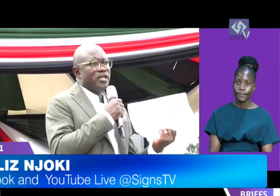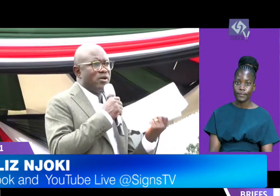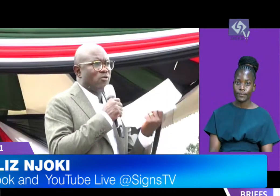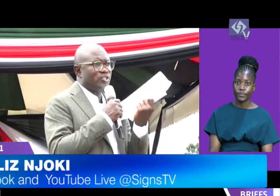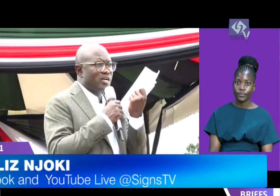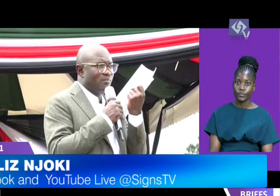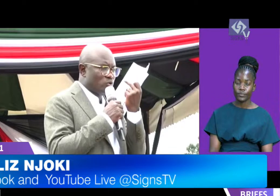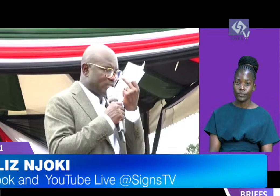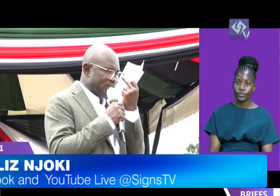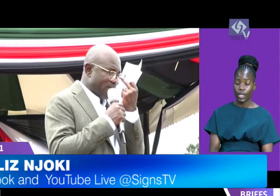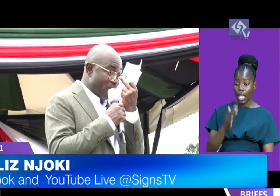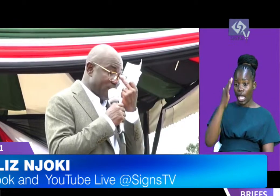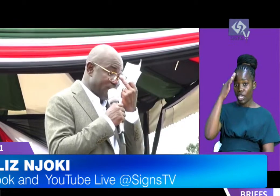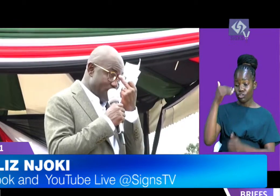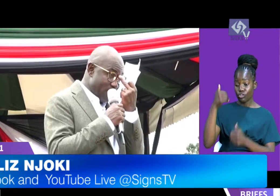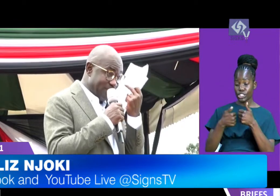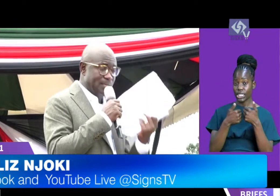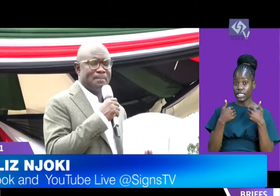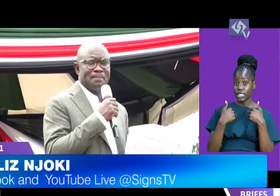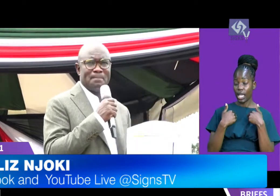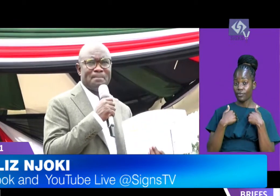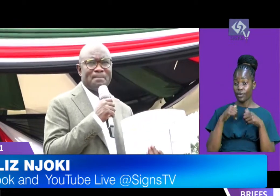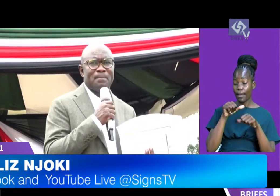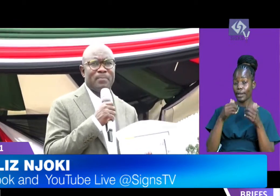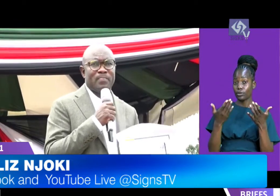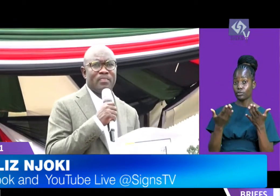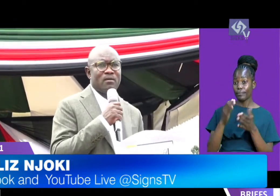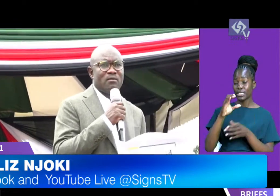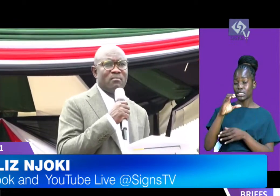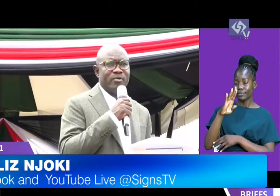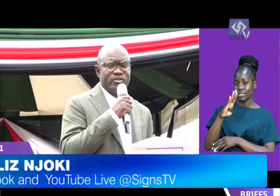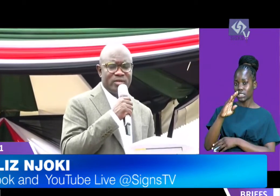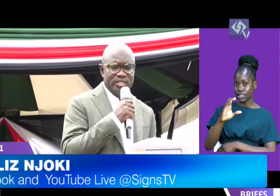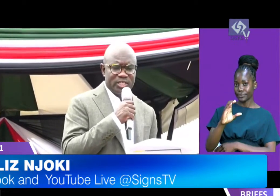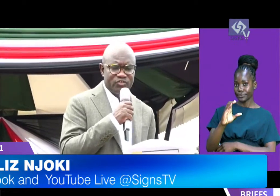Najua kuna changamoto katika mambo ya CBC. Mambo ya junior secondary